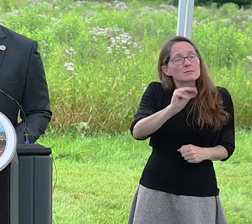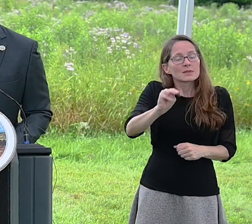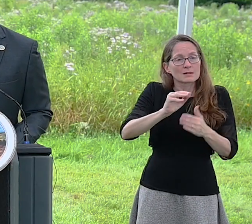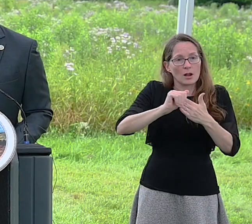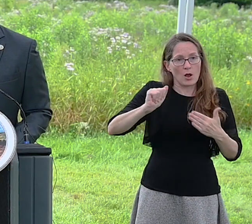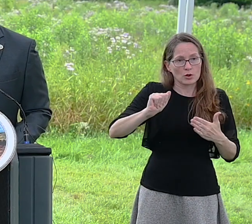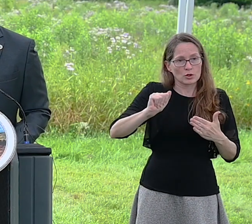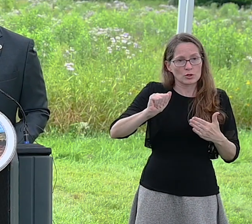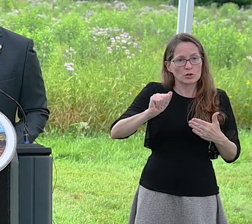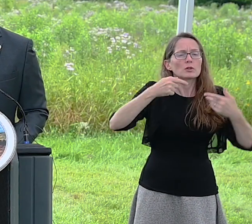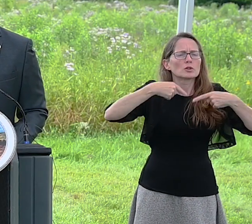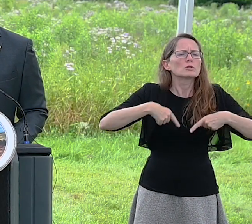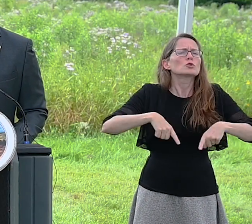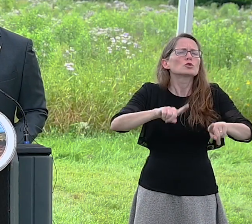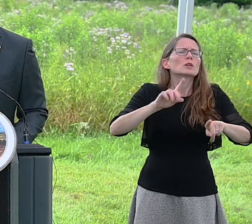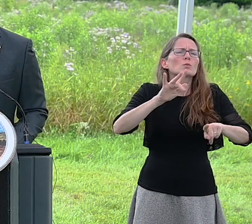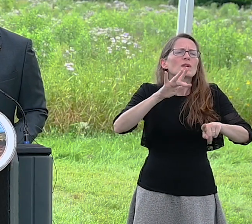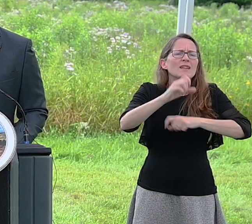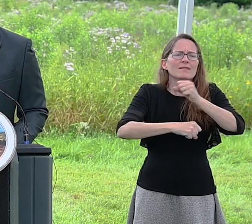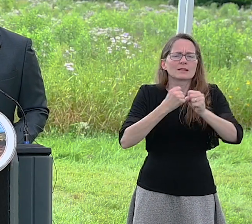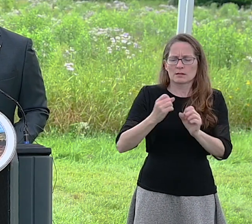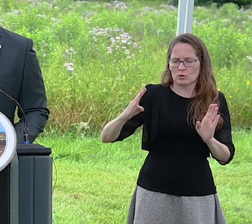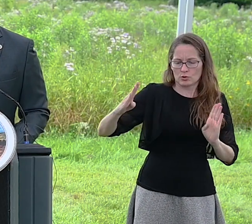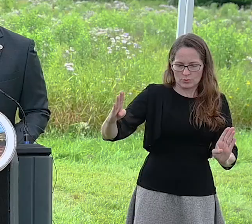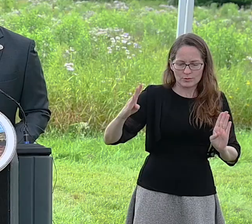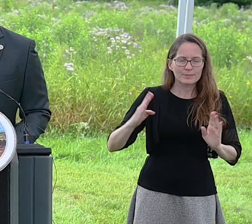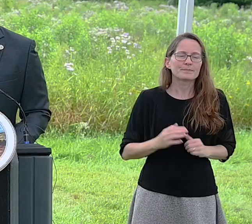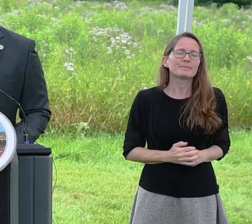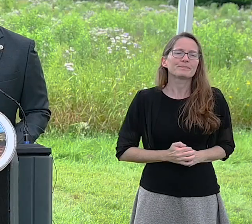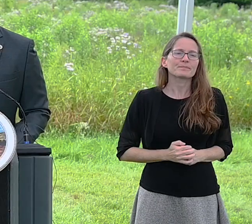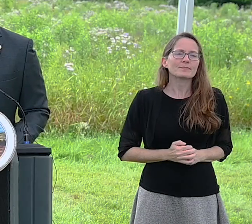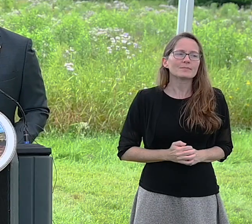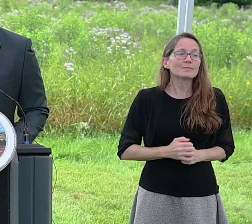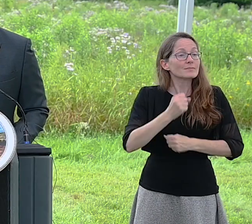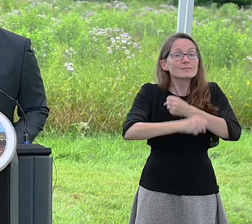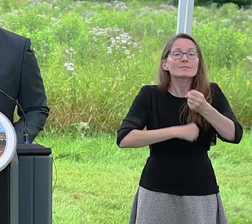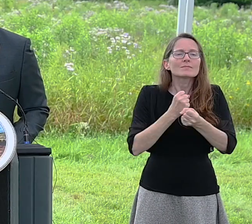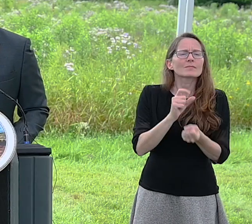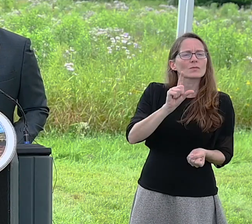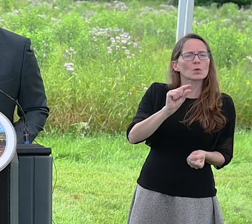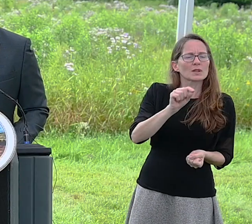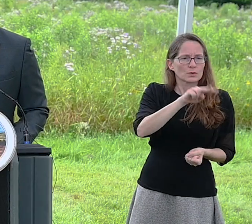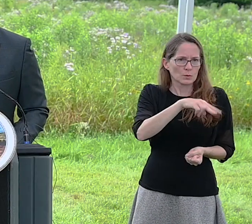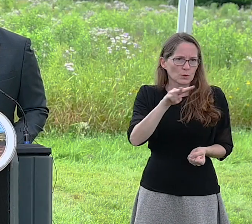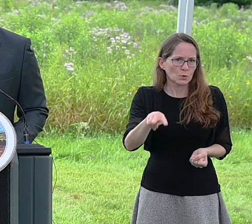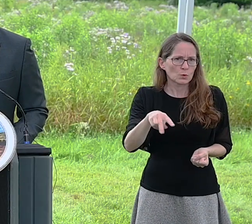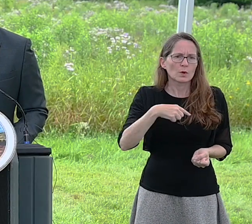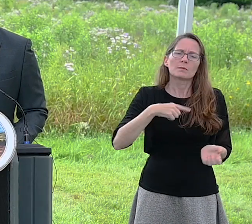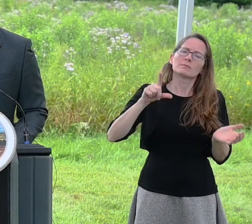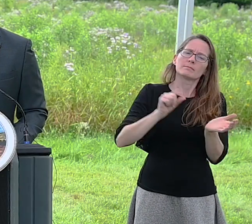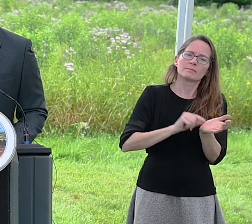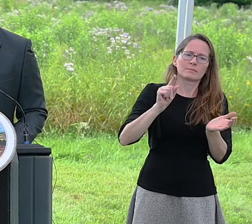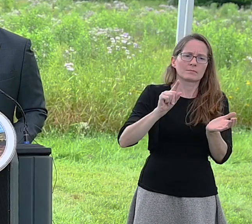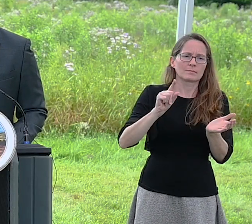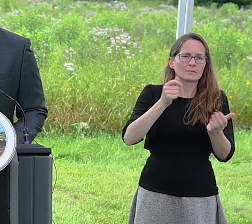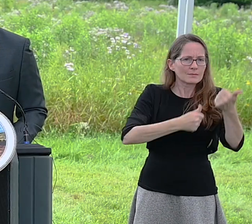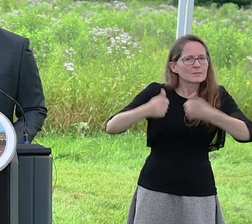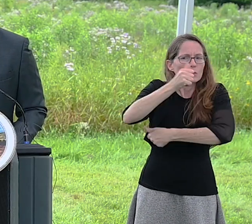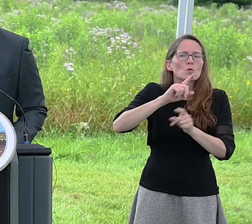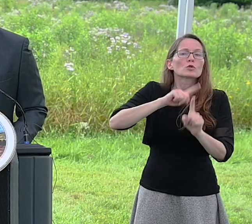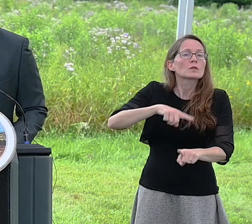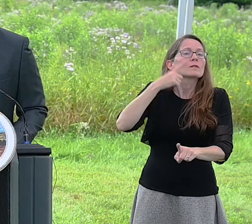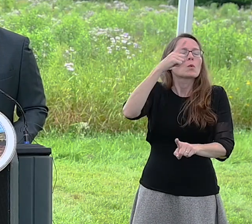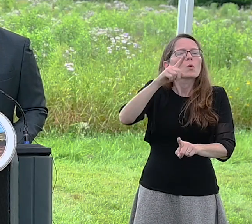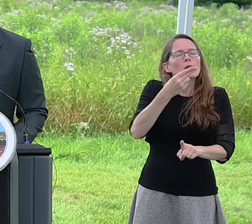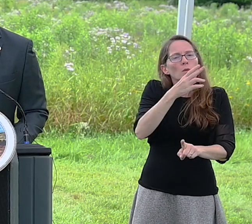a 25-year period. In 2022, I issued an executive order to strengthen Howard County's